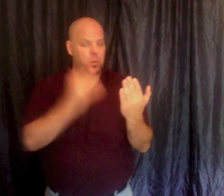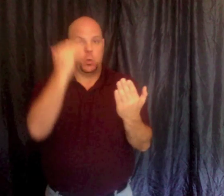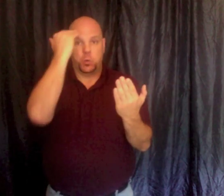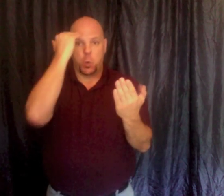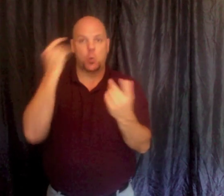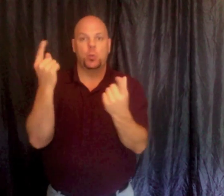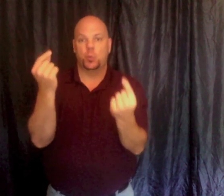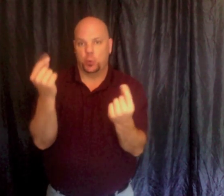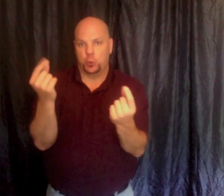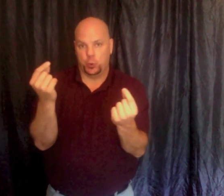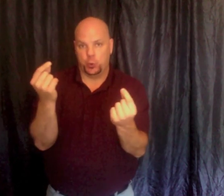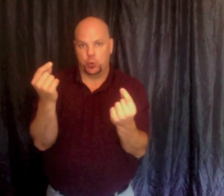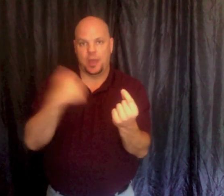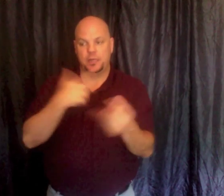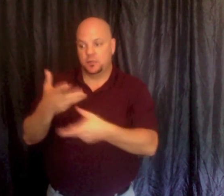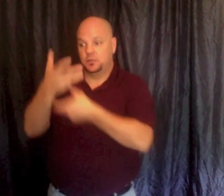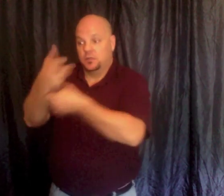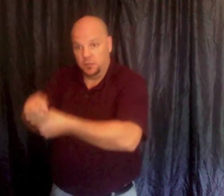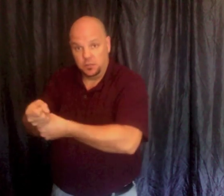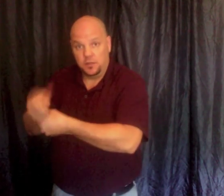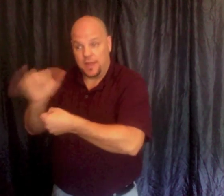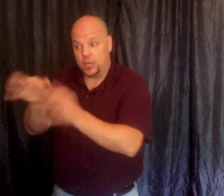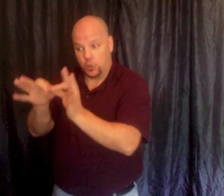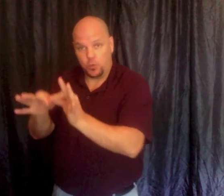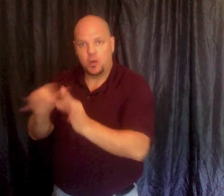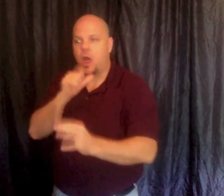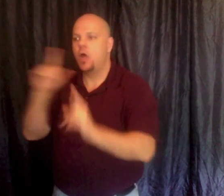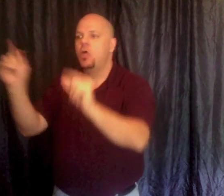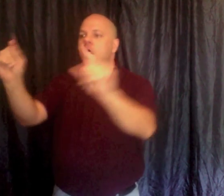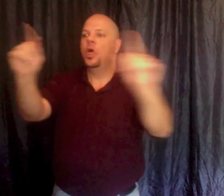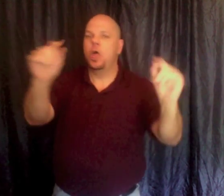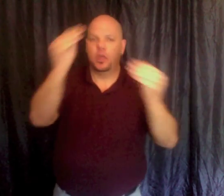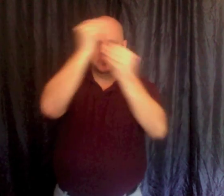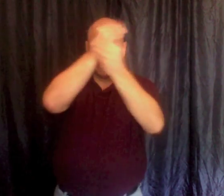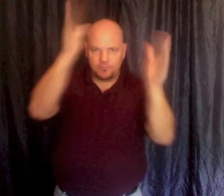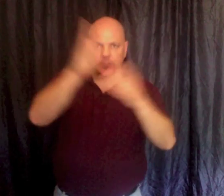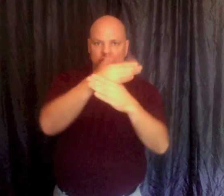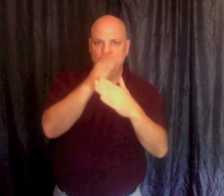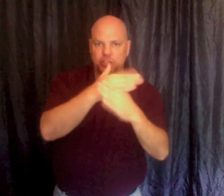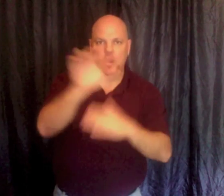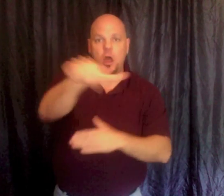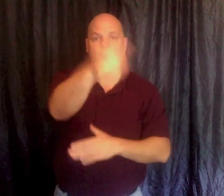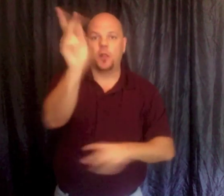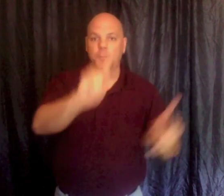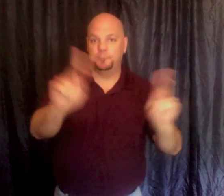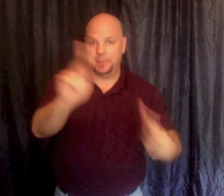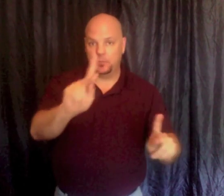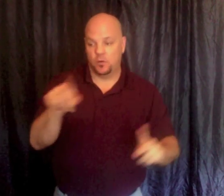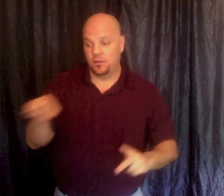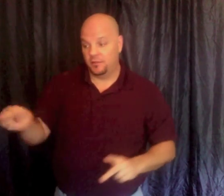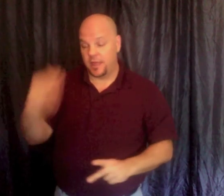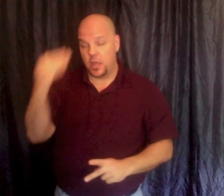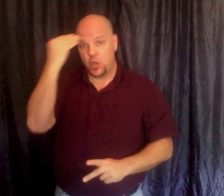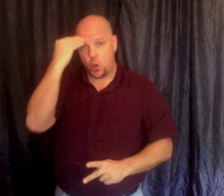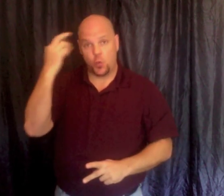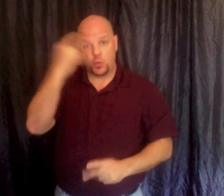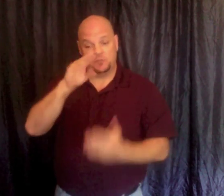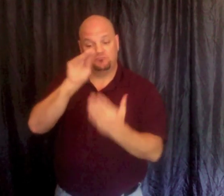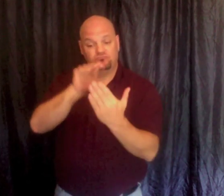and I know that interpreter is not going to spread it around to anyone else. They're going to know that the reason why I told this interpreter is so that